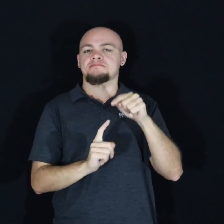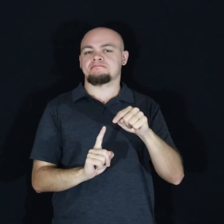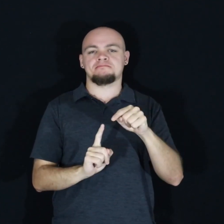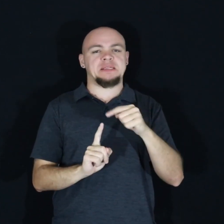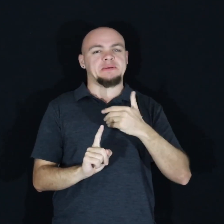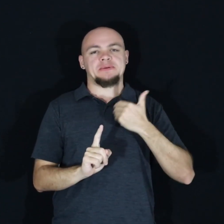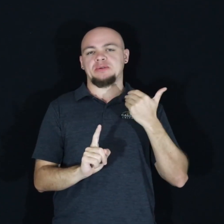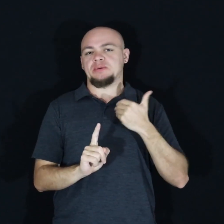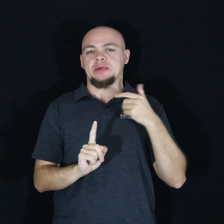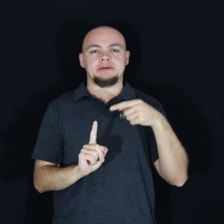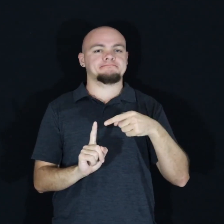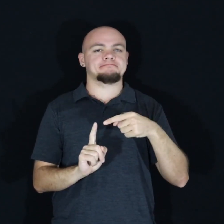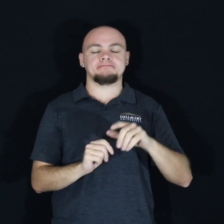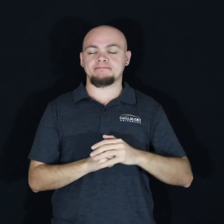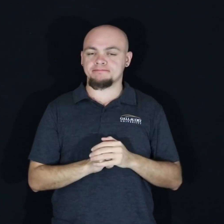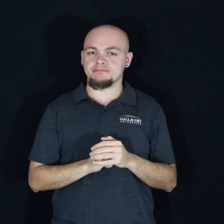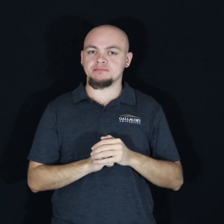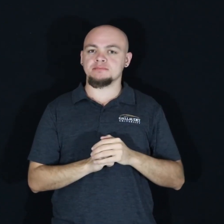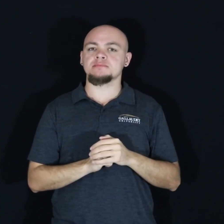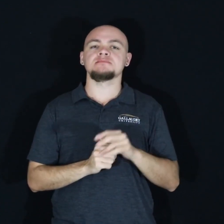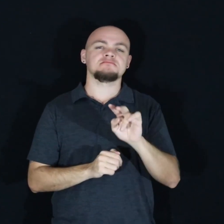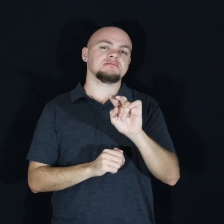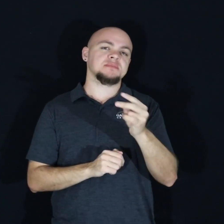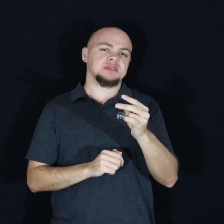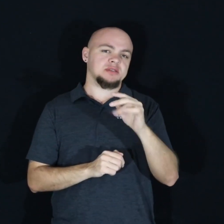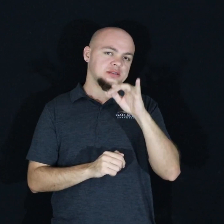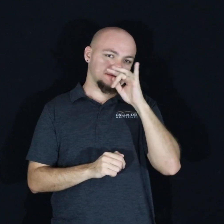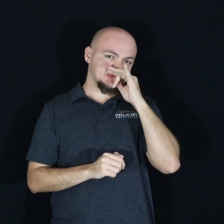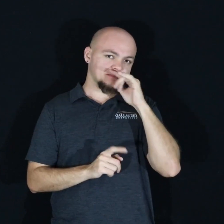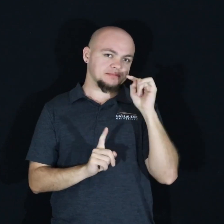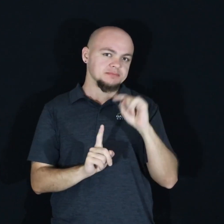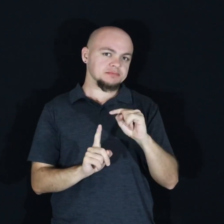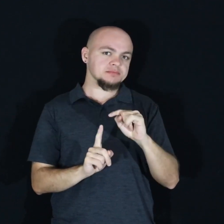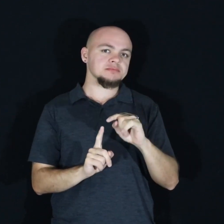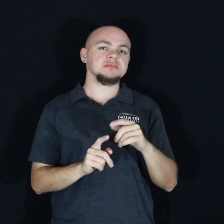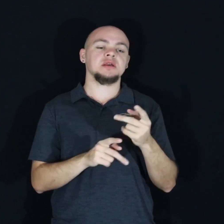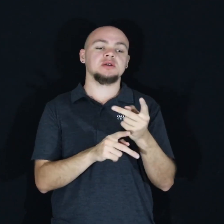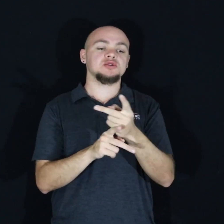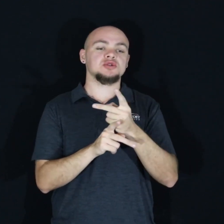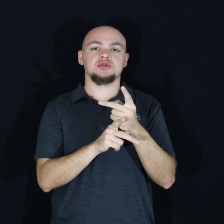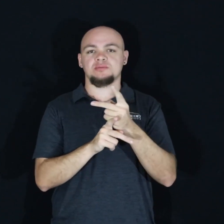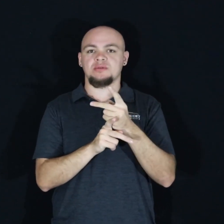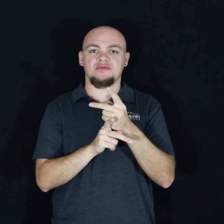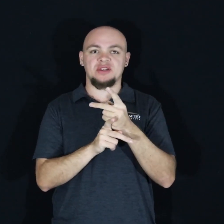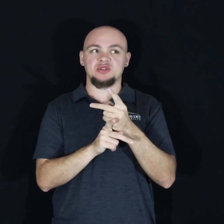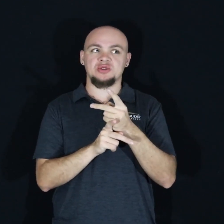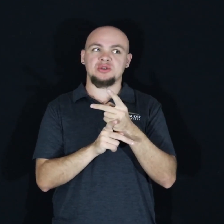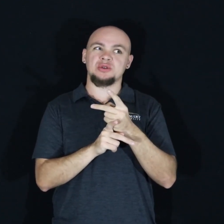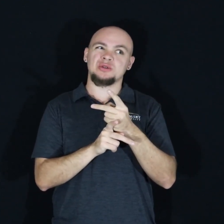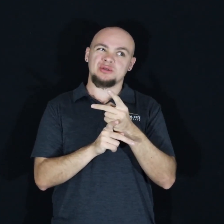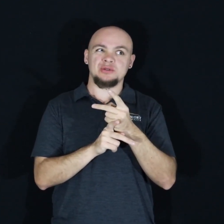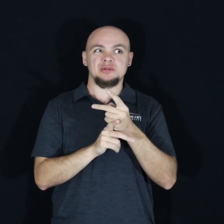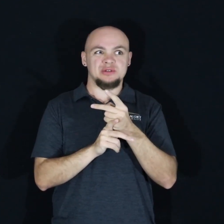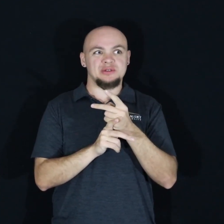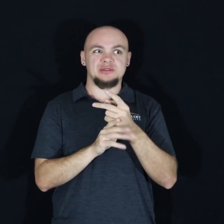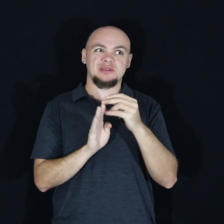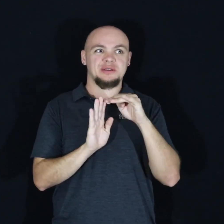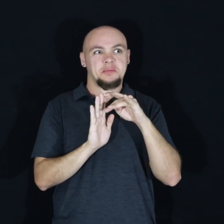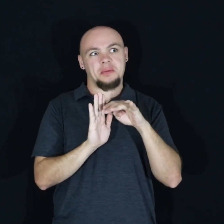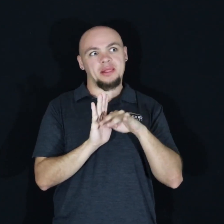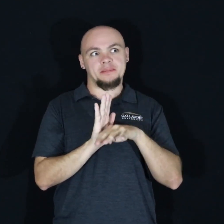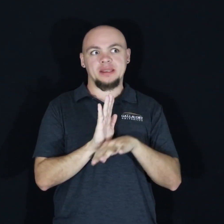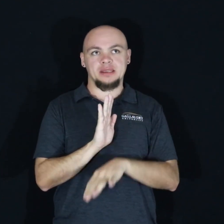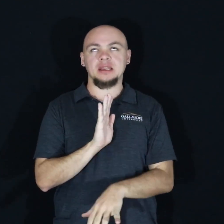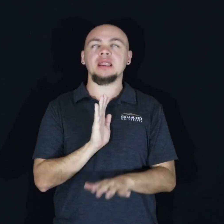that. But he was the second child, and the level of supervision had plummeted. So